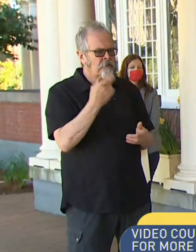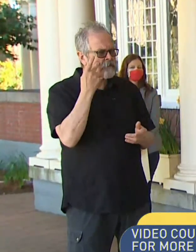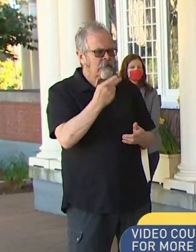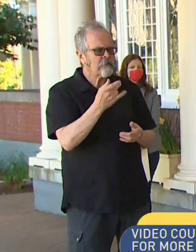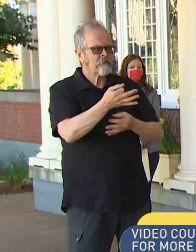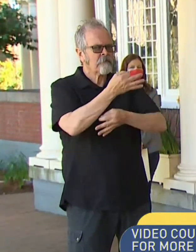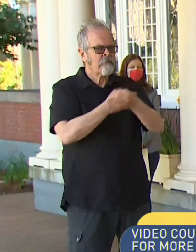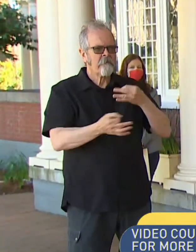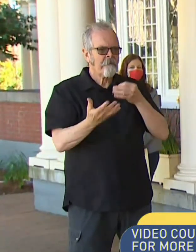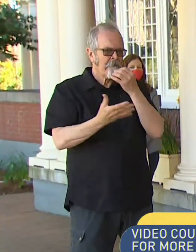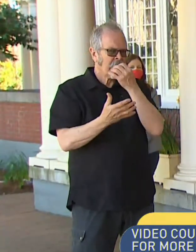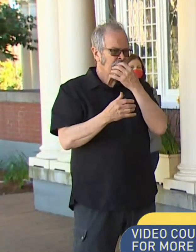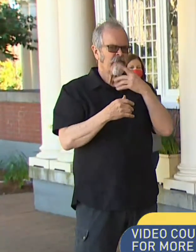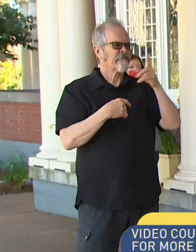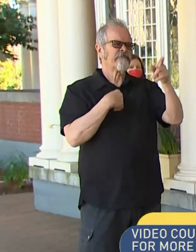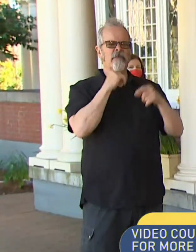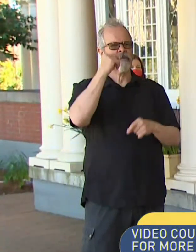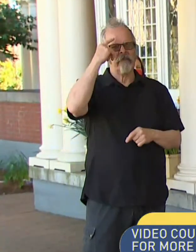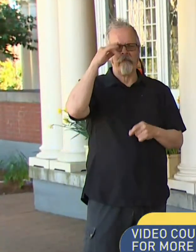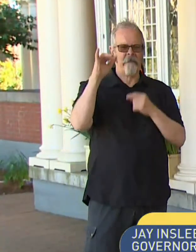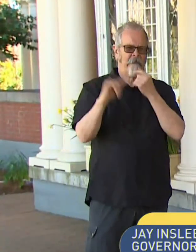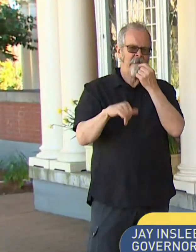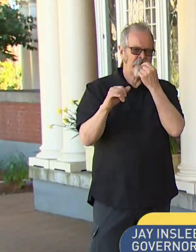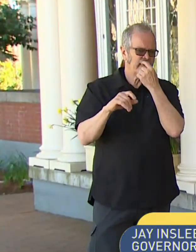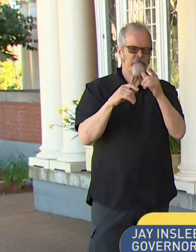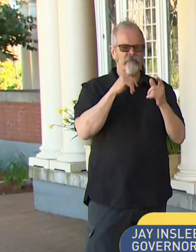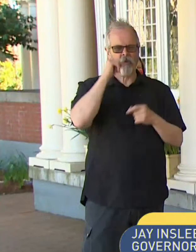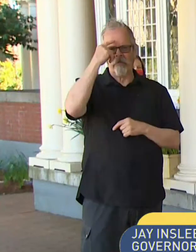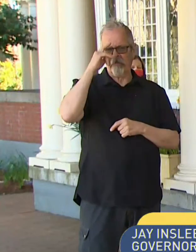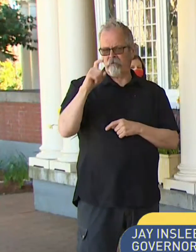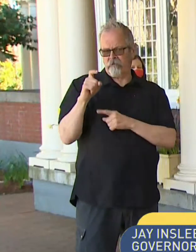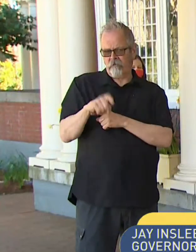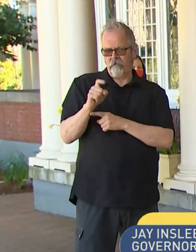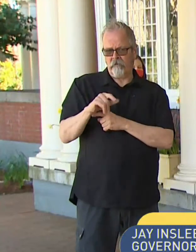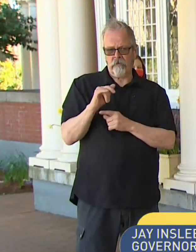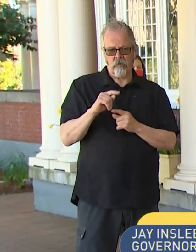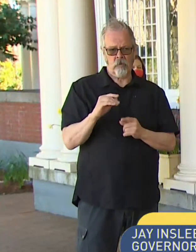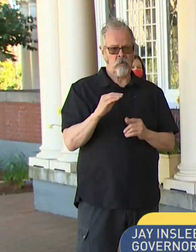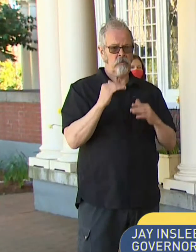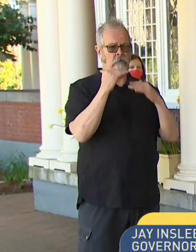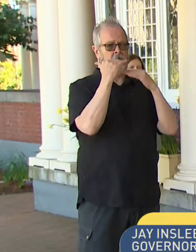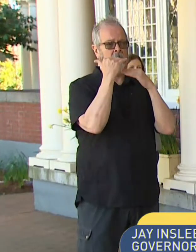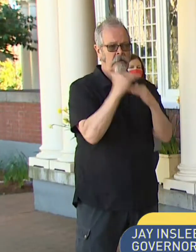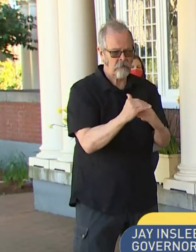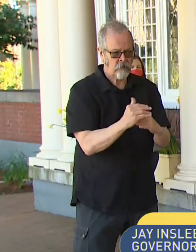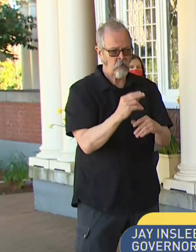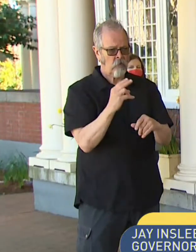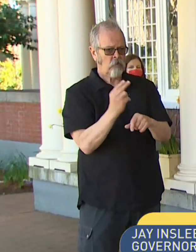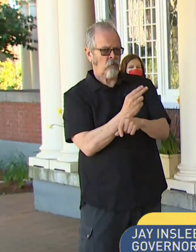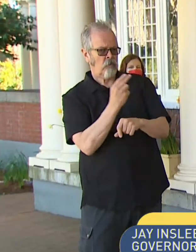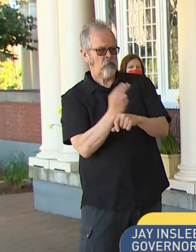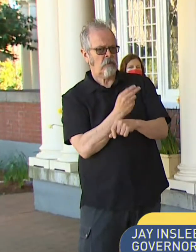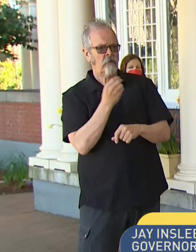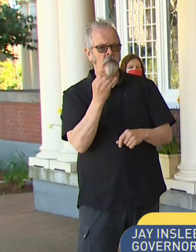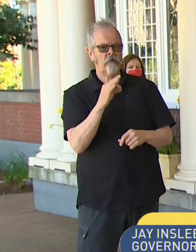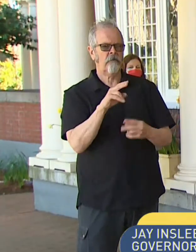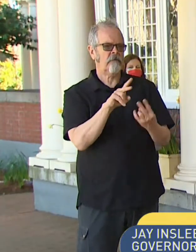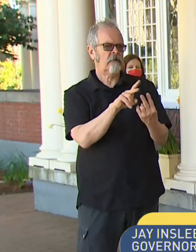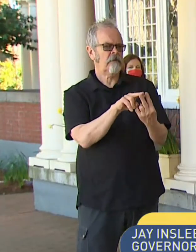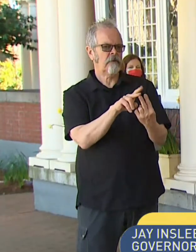it's necessary to limit the application of either of the climate